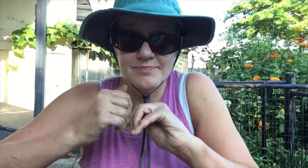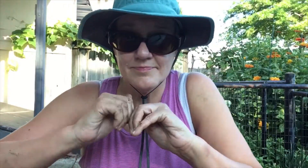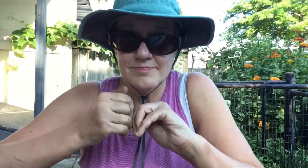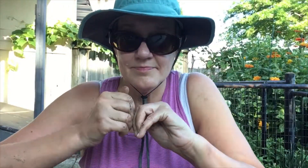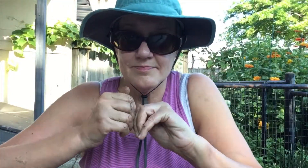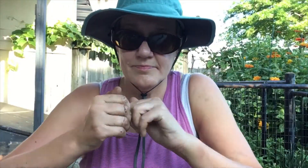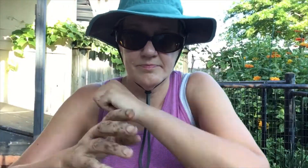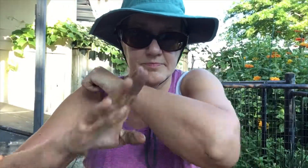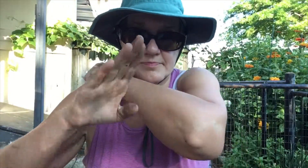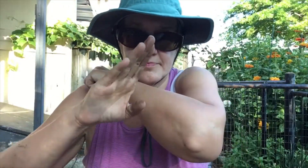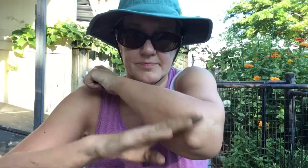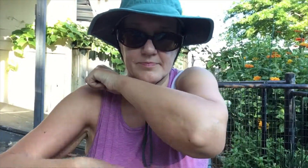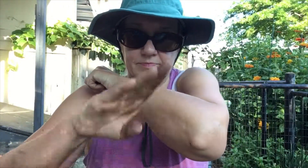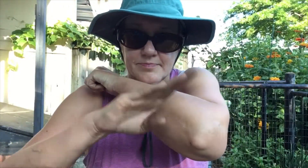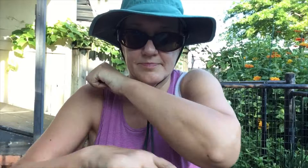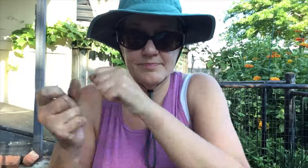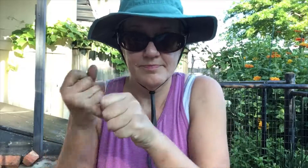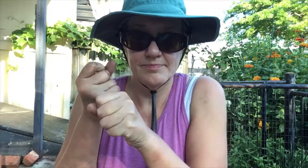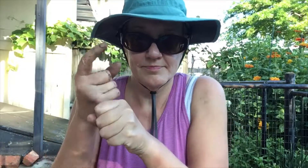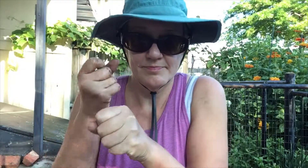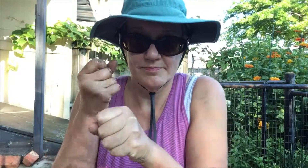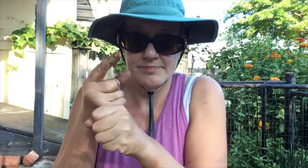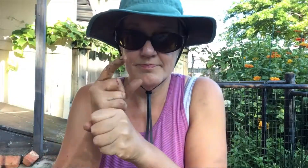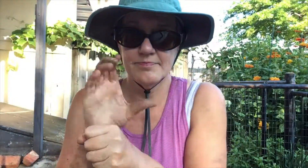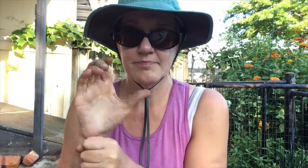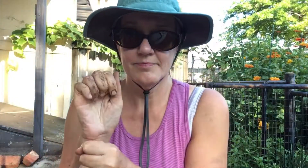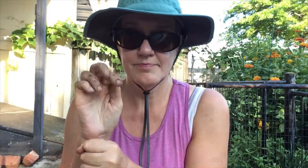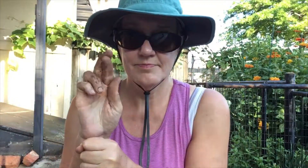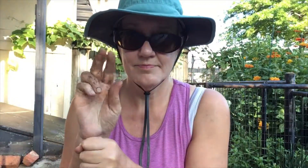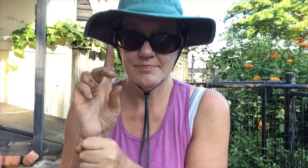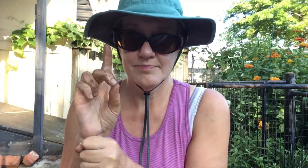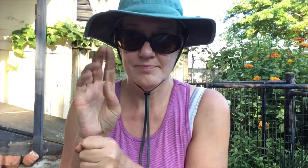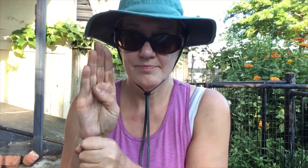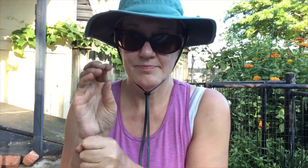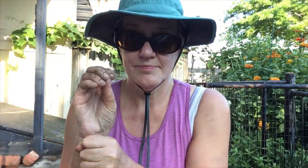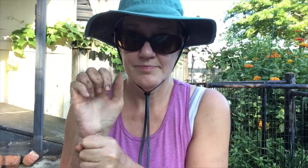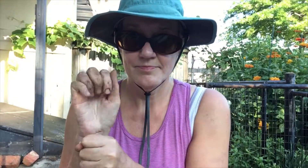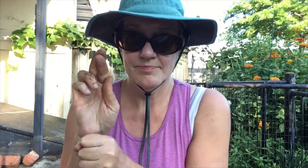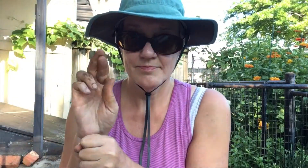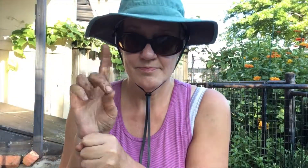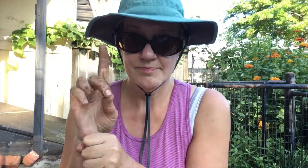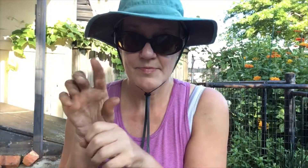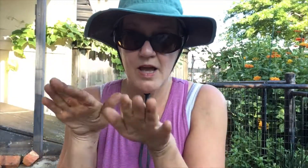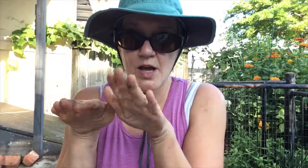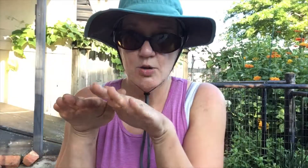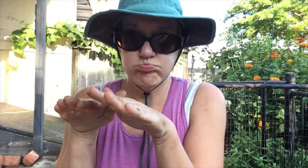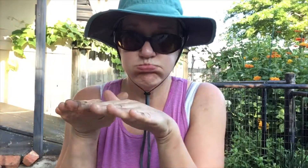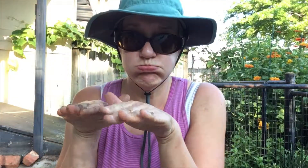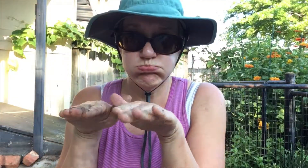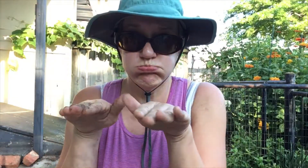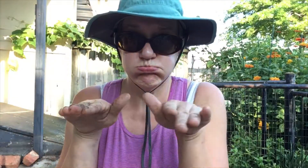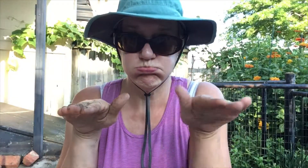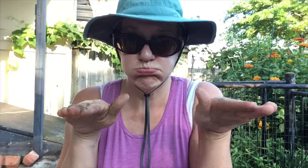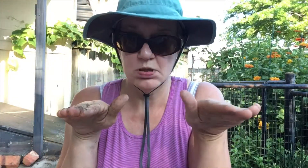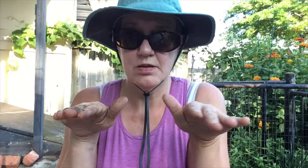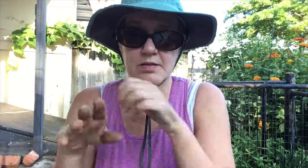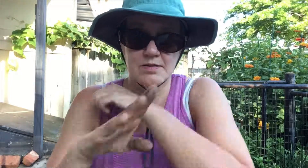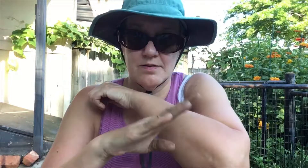One way I control weeds, the biggest way, is every fall I mulch with cardboard